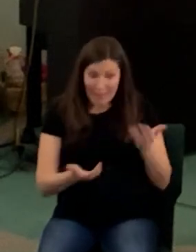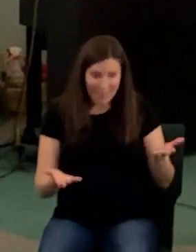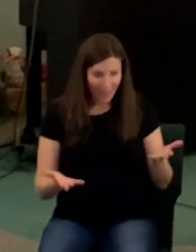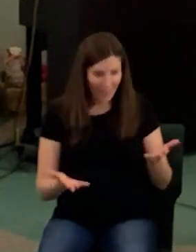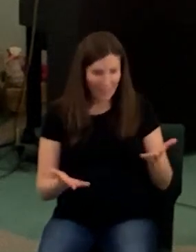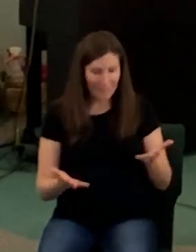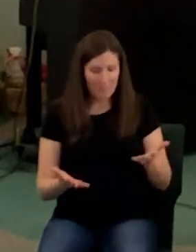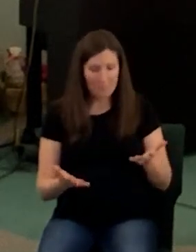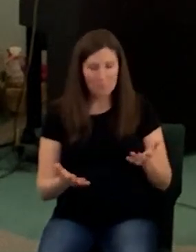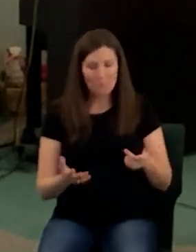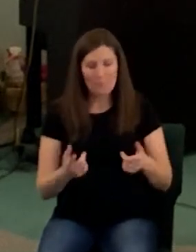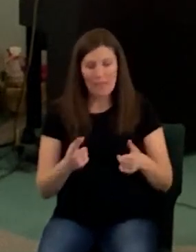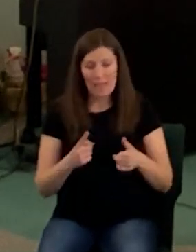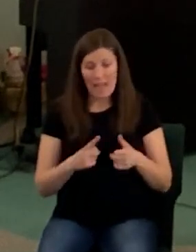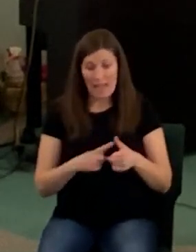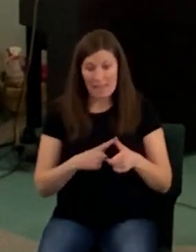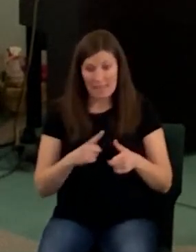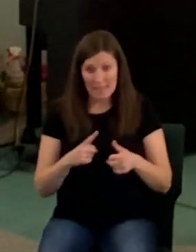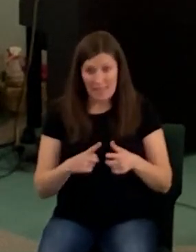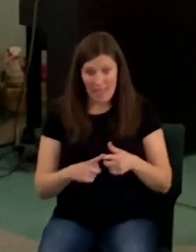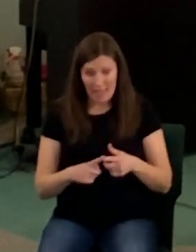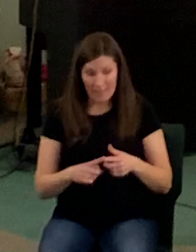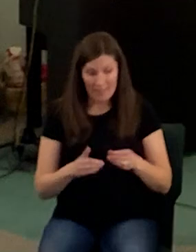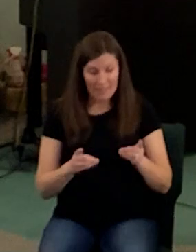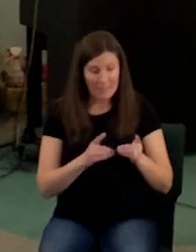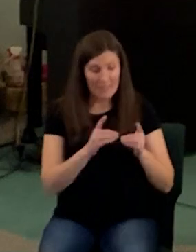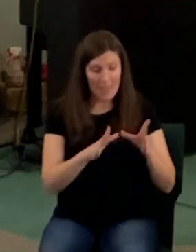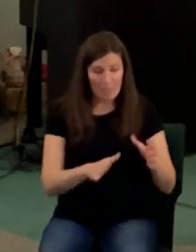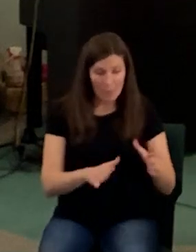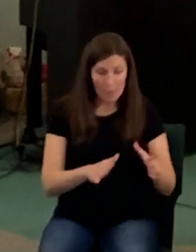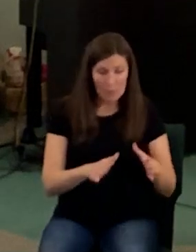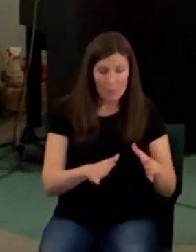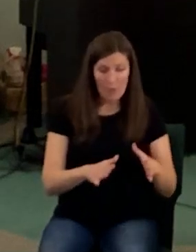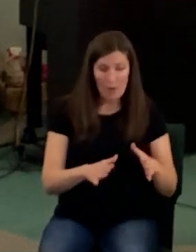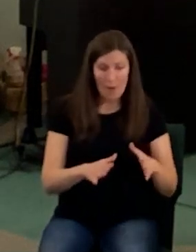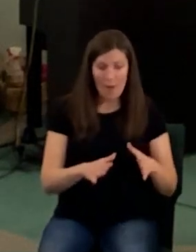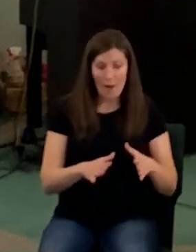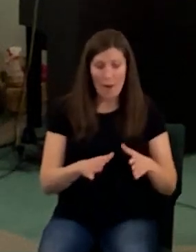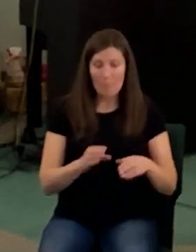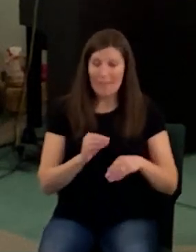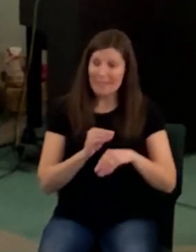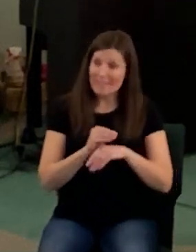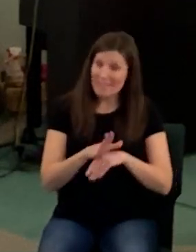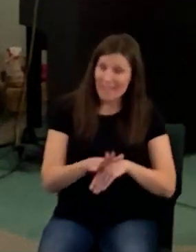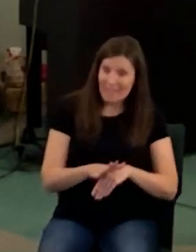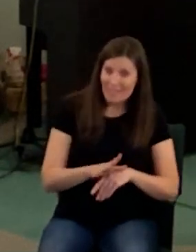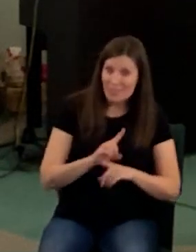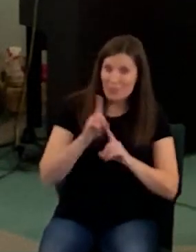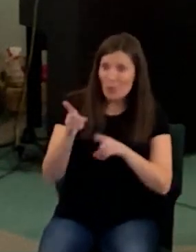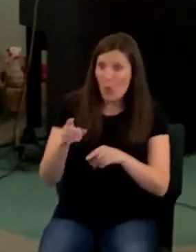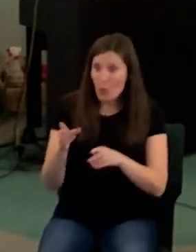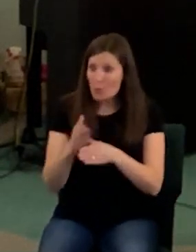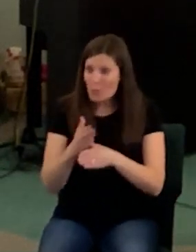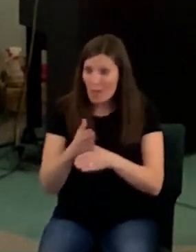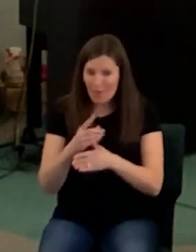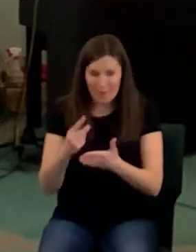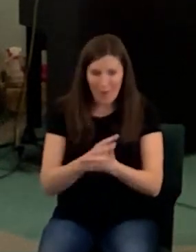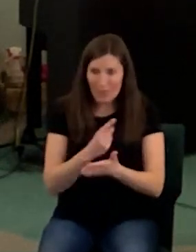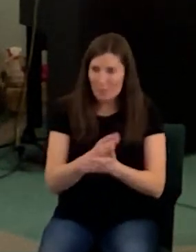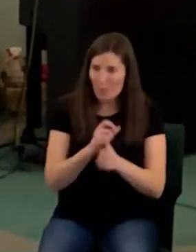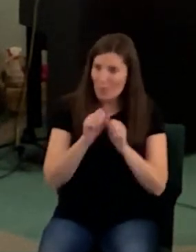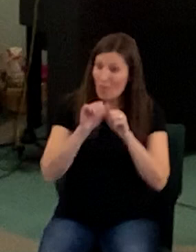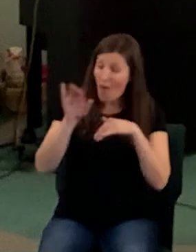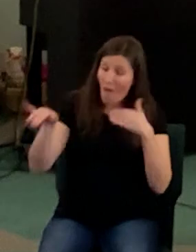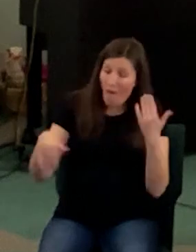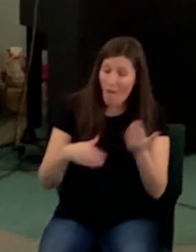as they are being commissioned to go out and spread the gospel and preach to the world, they are being prepared to rely on Jesus each